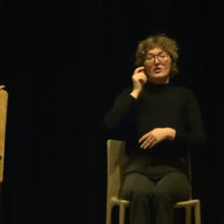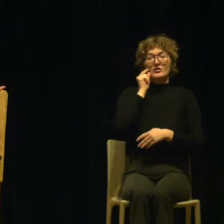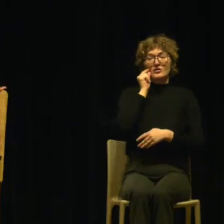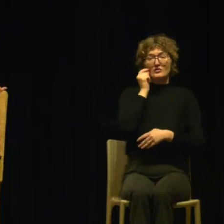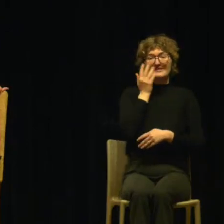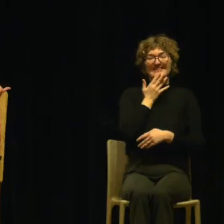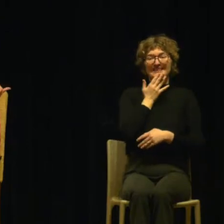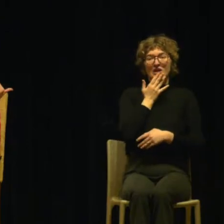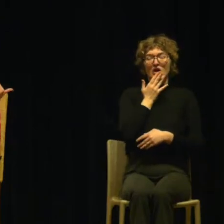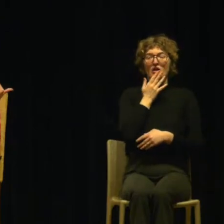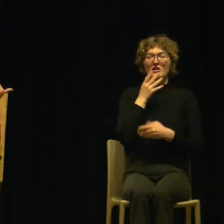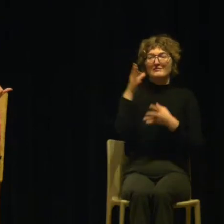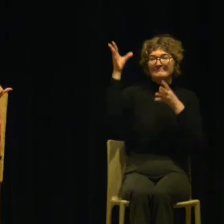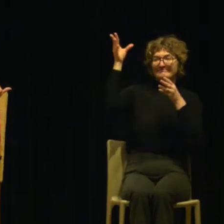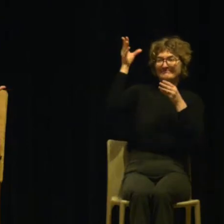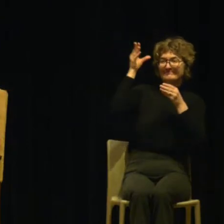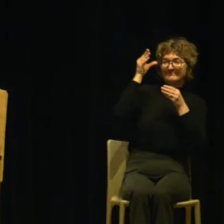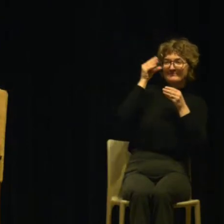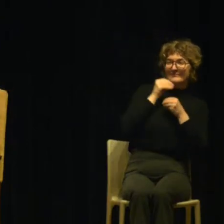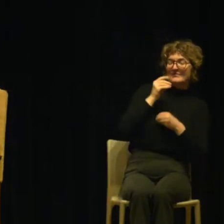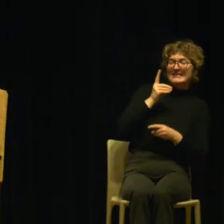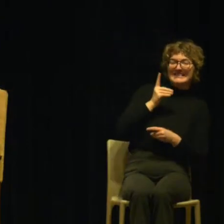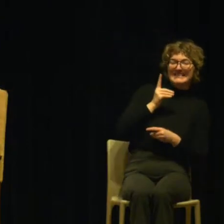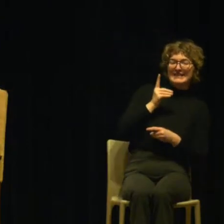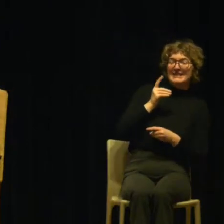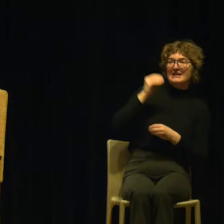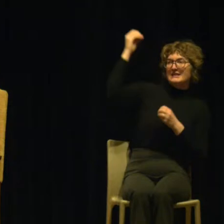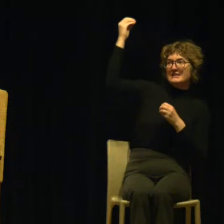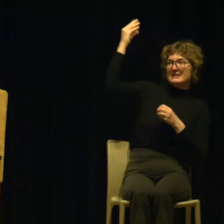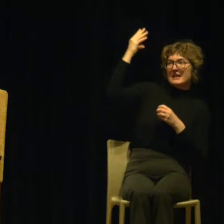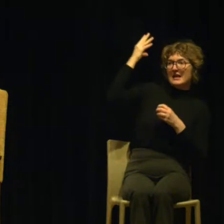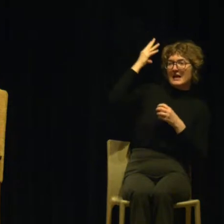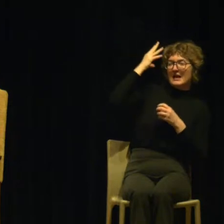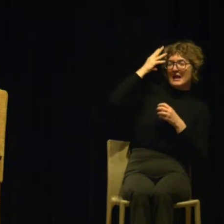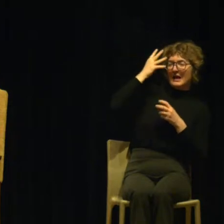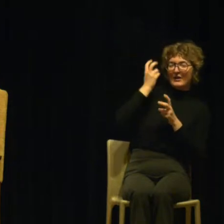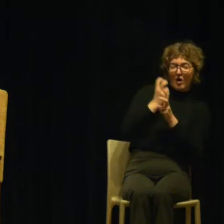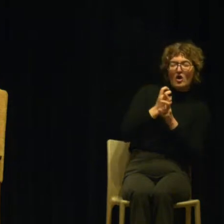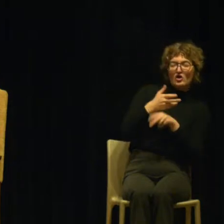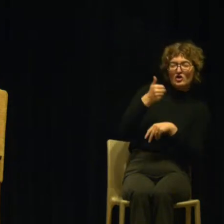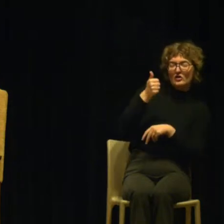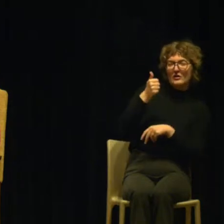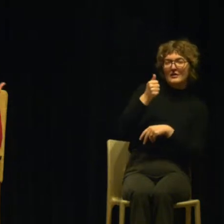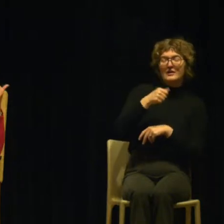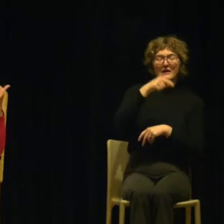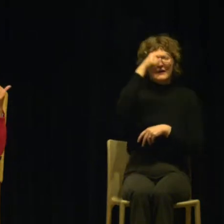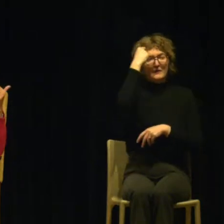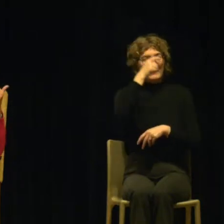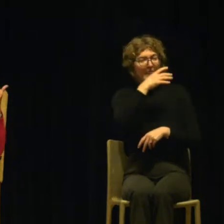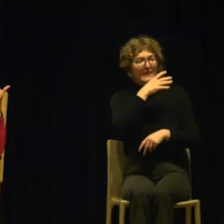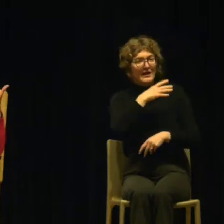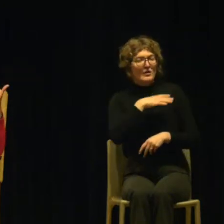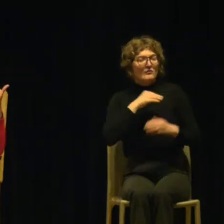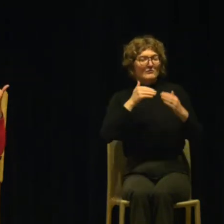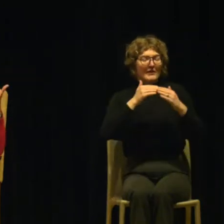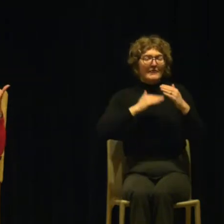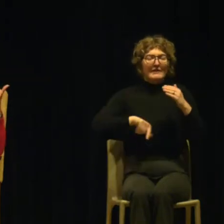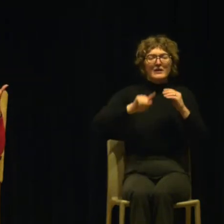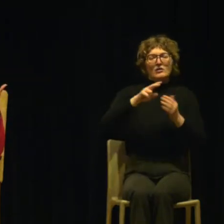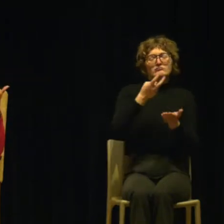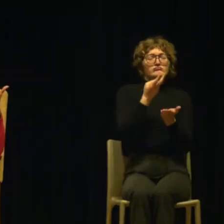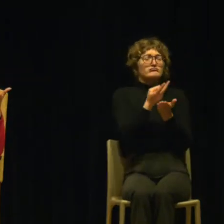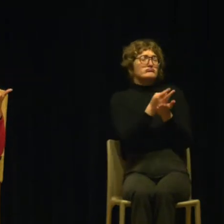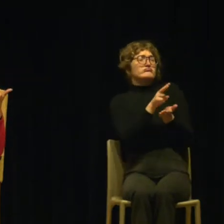absorb vitamin D from sunlight. Okay, this is important information. Also, Black women are less likely to just go sit out in the sun. You